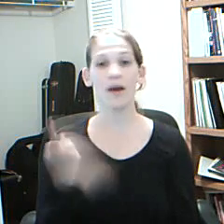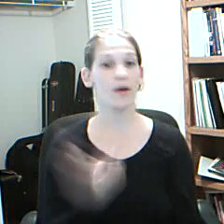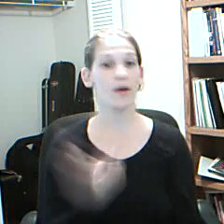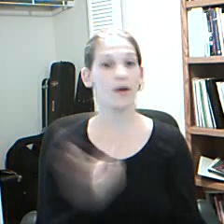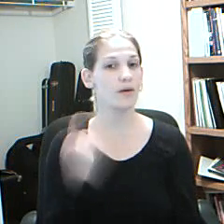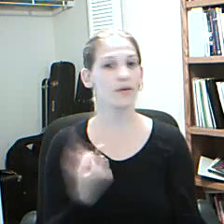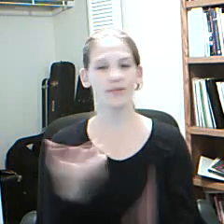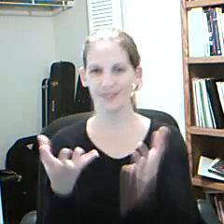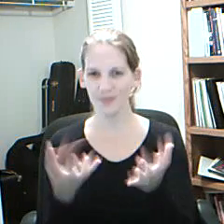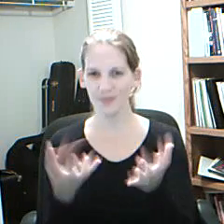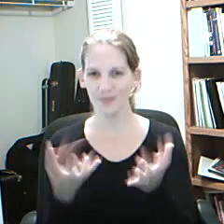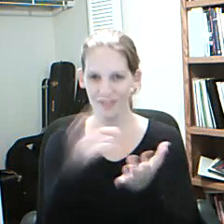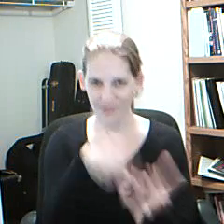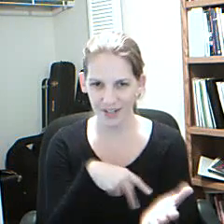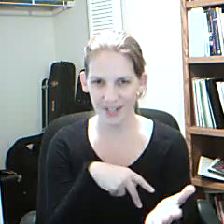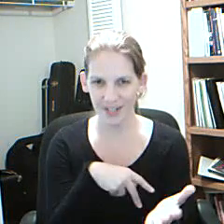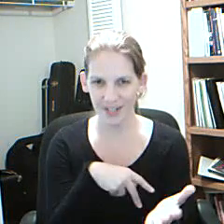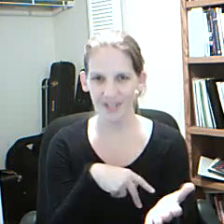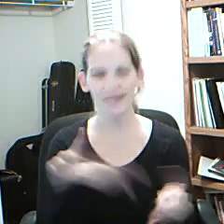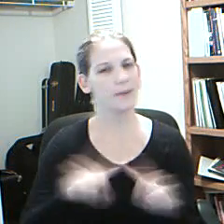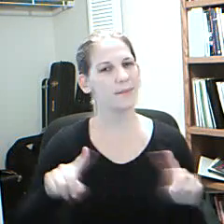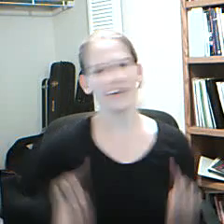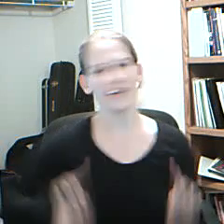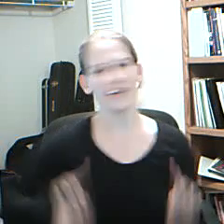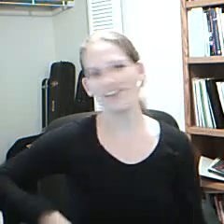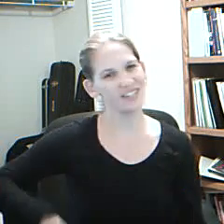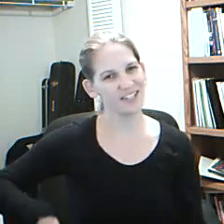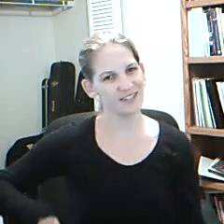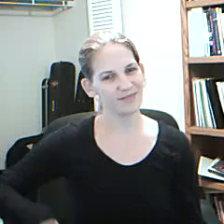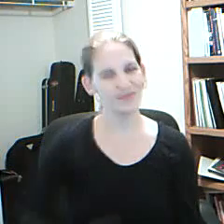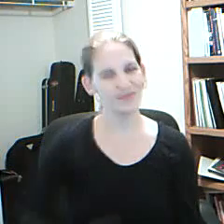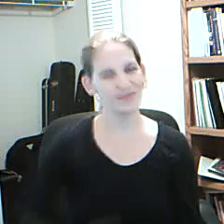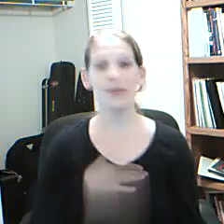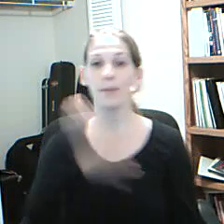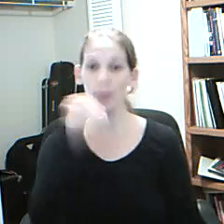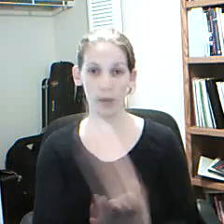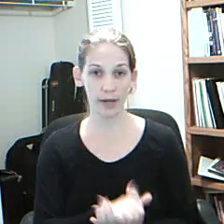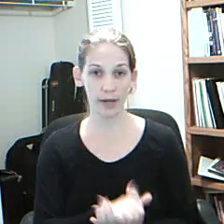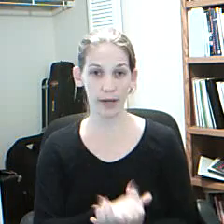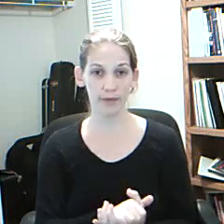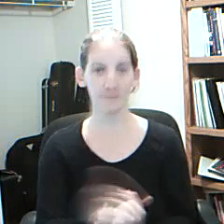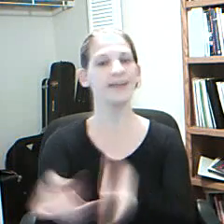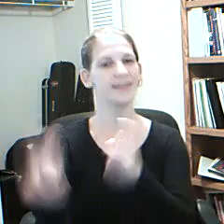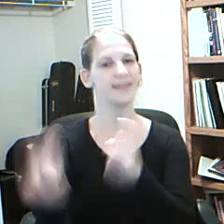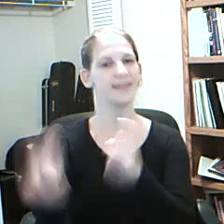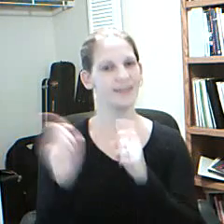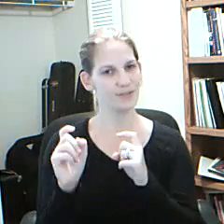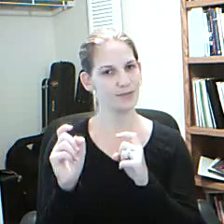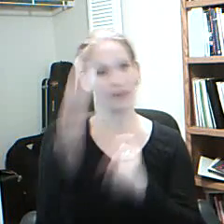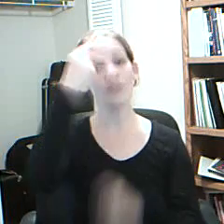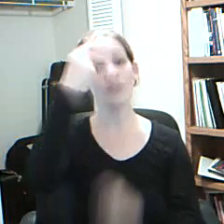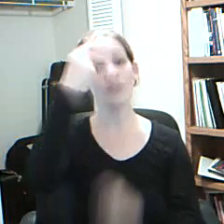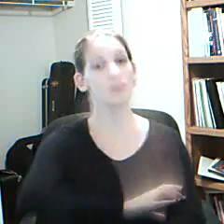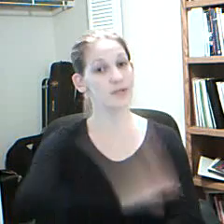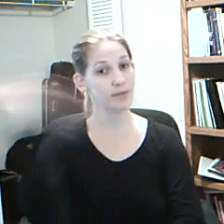or buy it and read it, but I never did. And my wife gave it to me as a gift, and she knew,